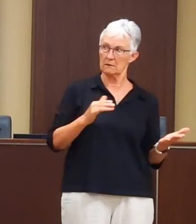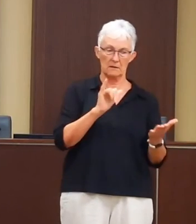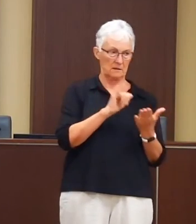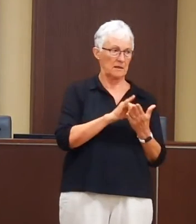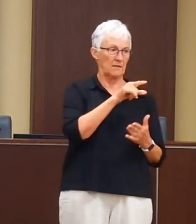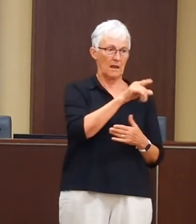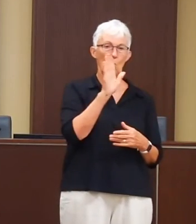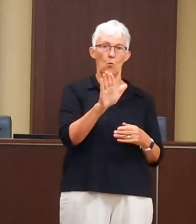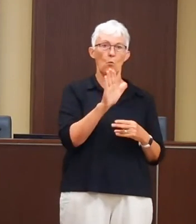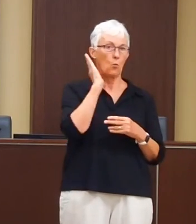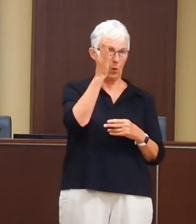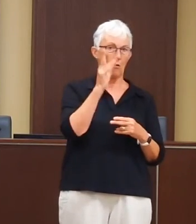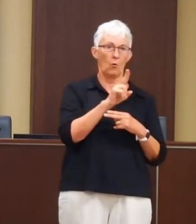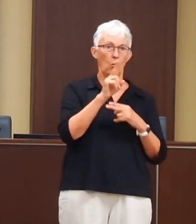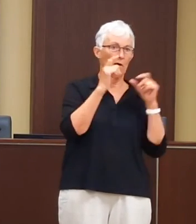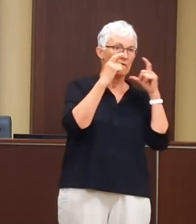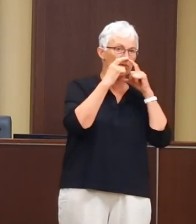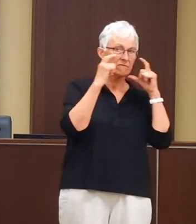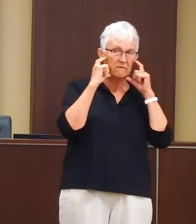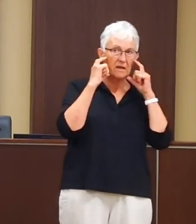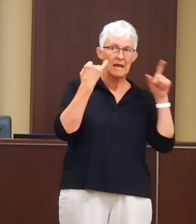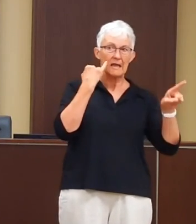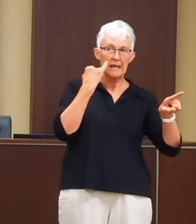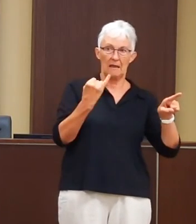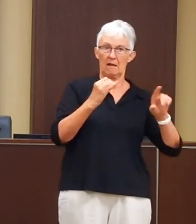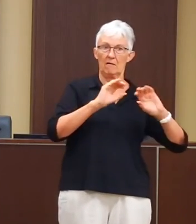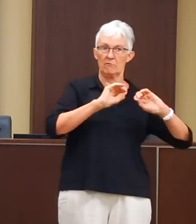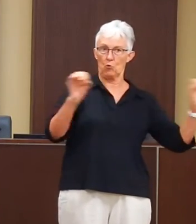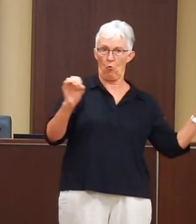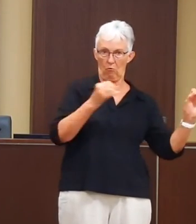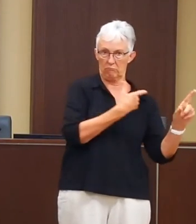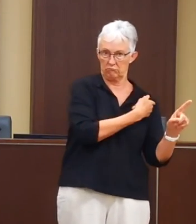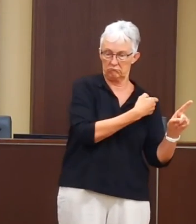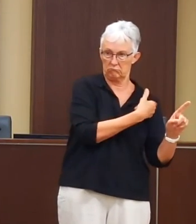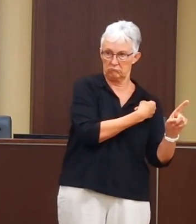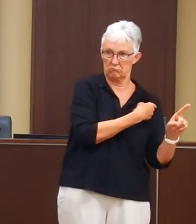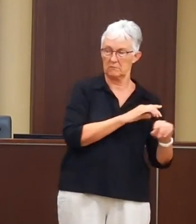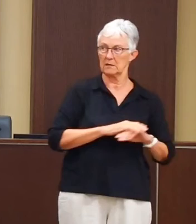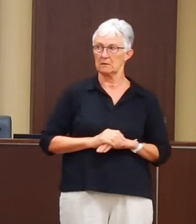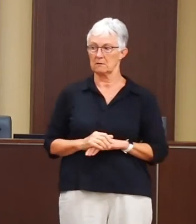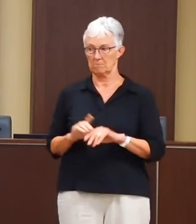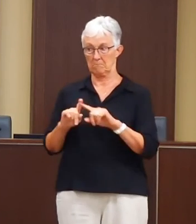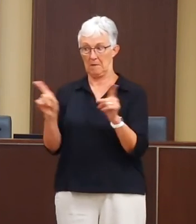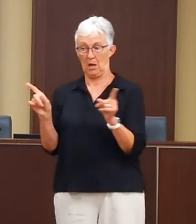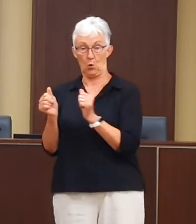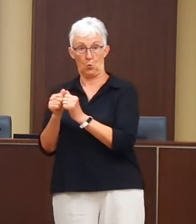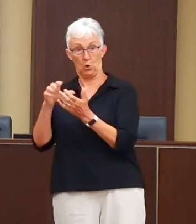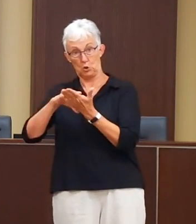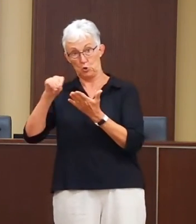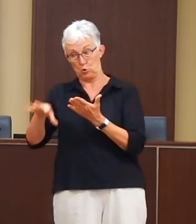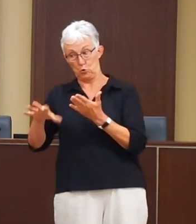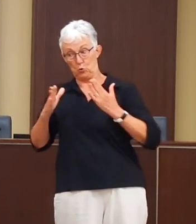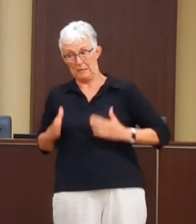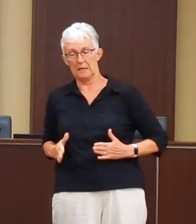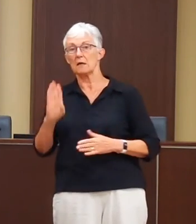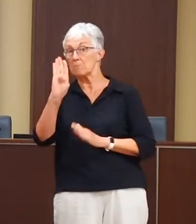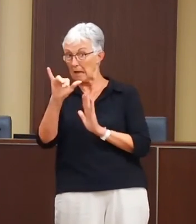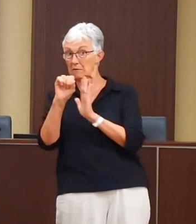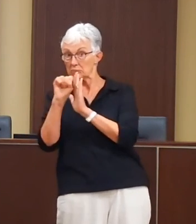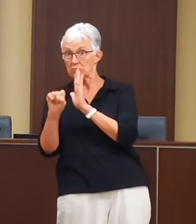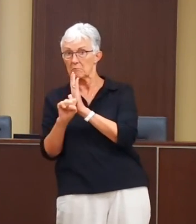wearing face coverings or not. With regard to students, we, as I mentioned, by state law, we're able